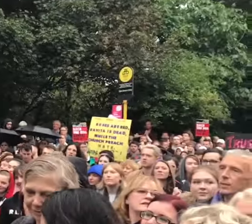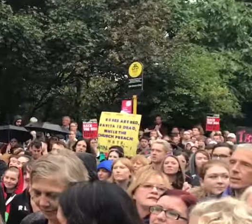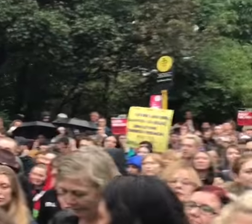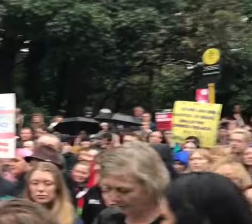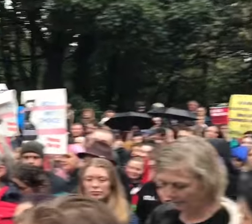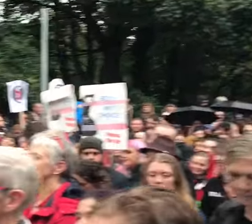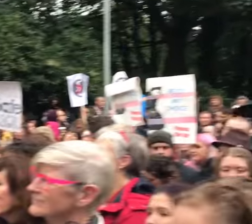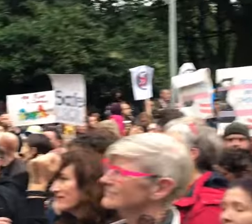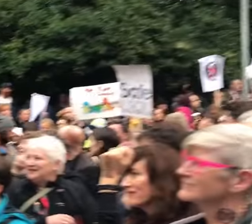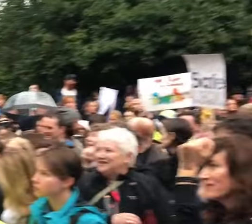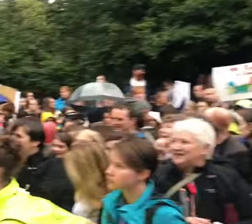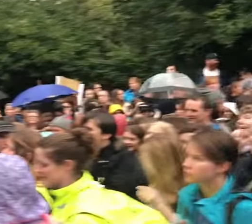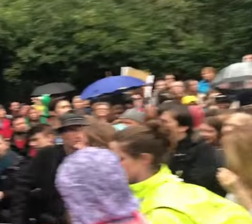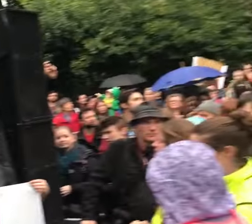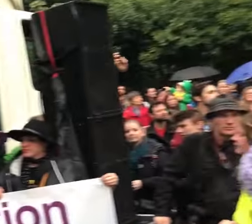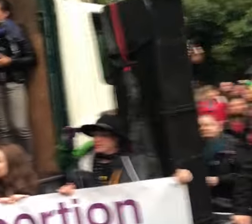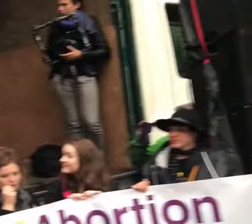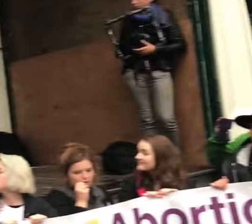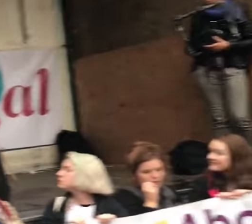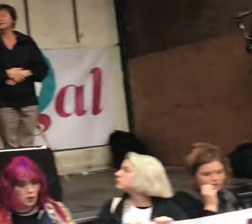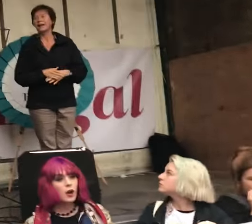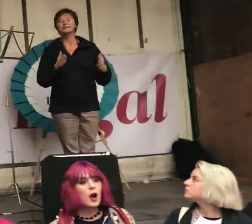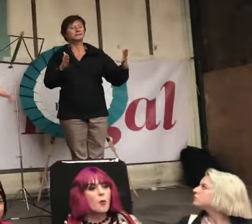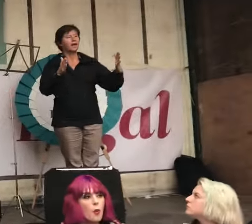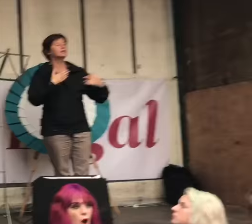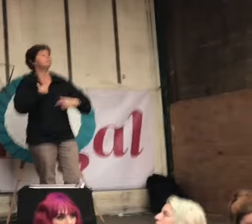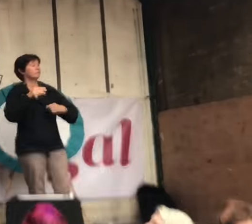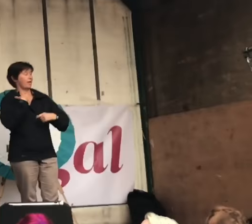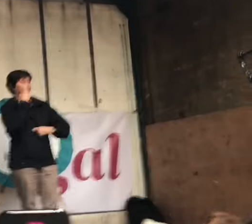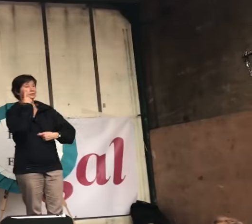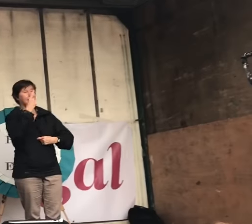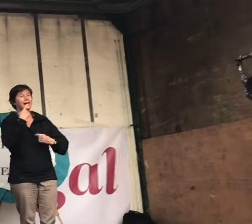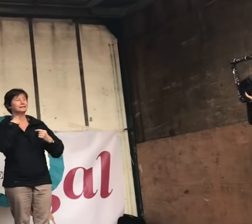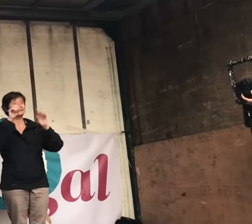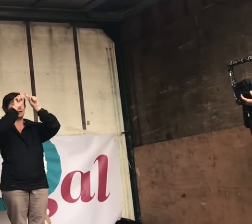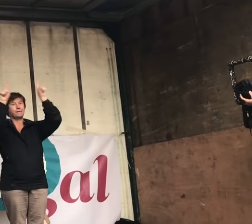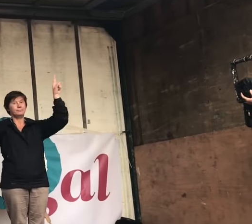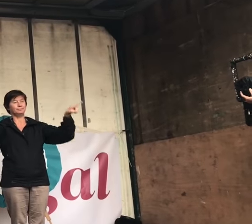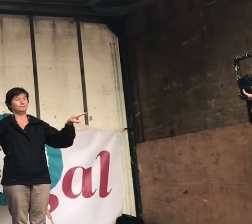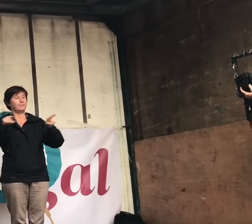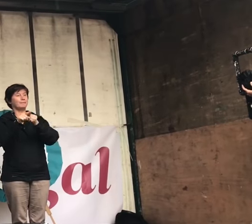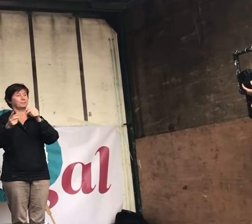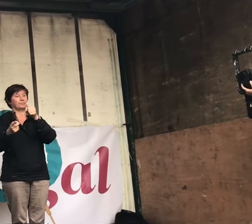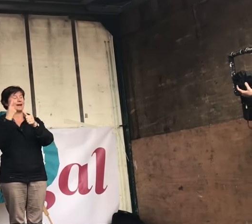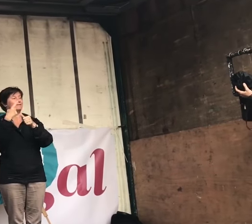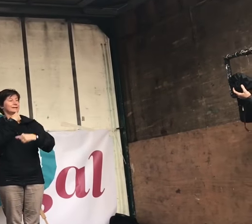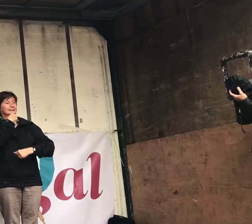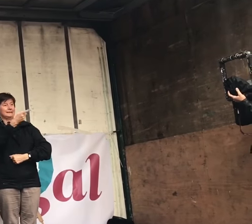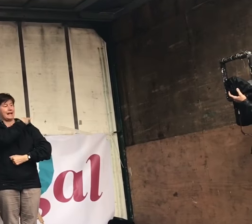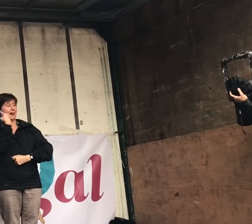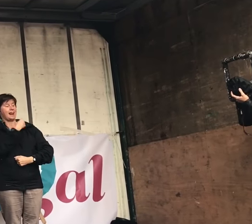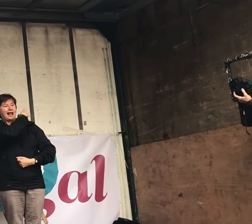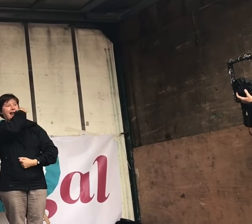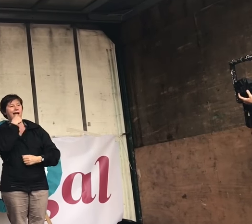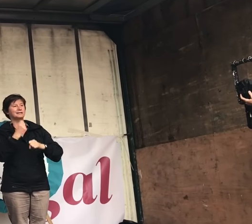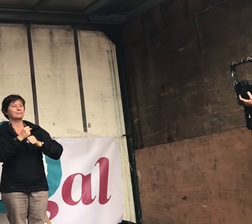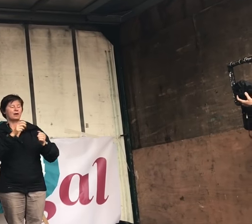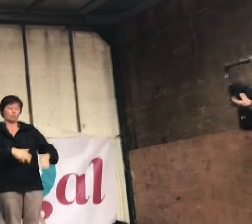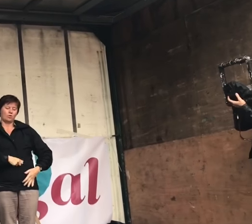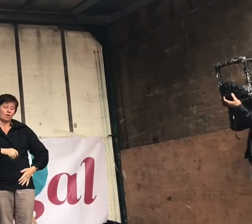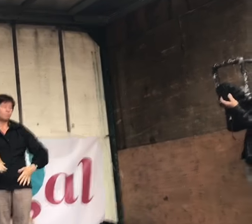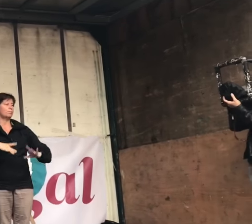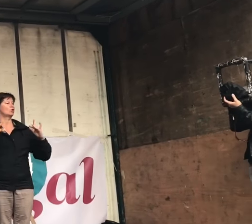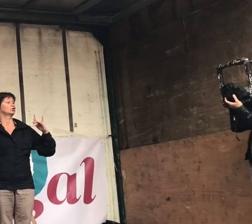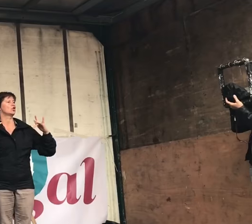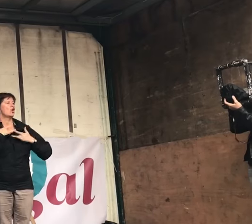This year, instead of being forced to look at misleading billboards plastered all around the country telling lies about how abortion hurts women,